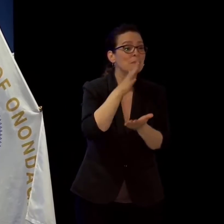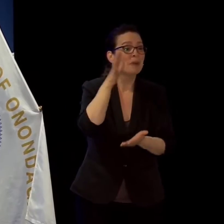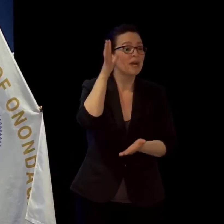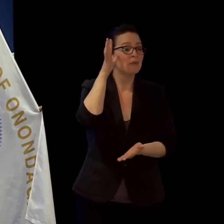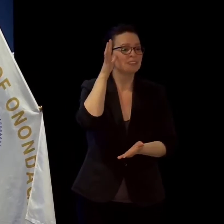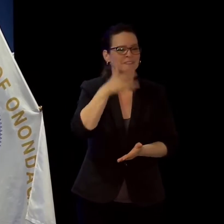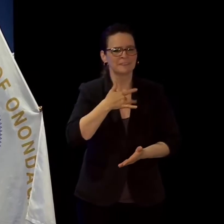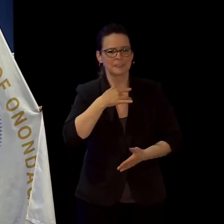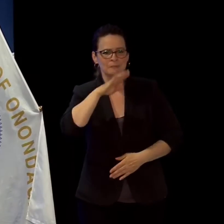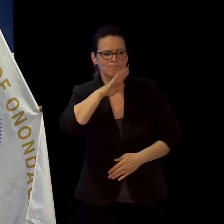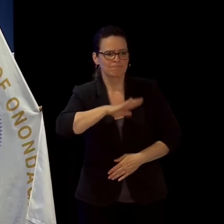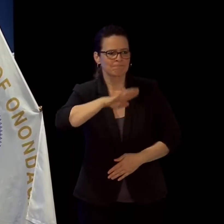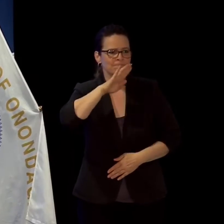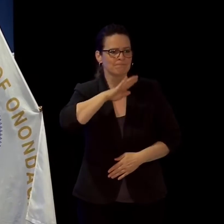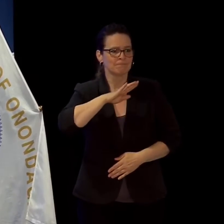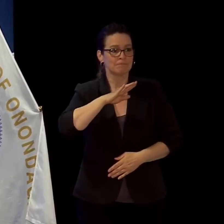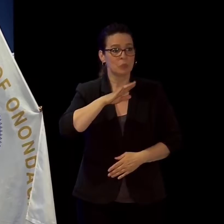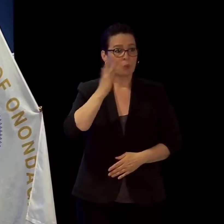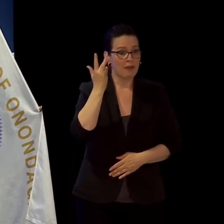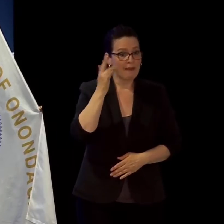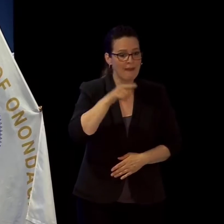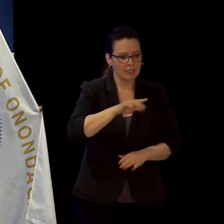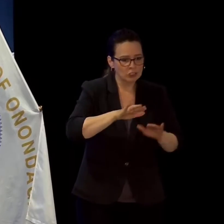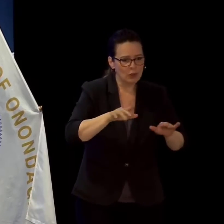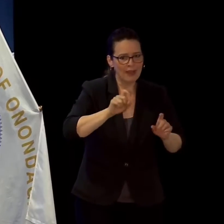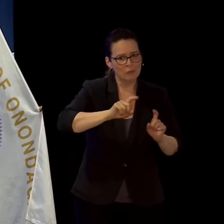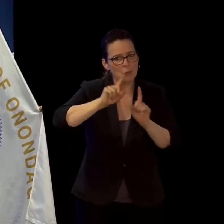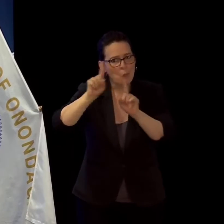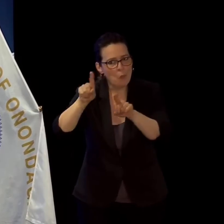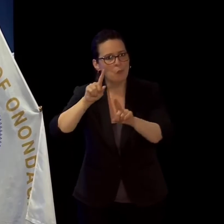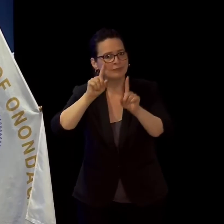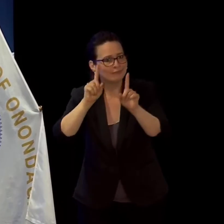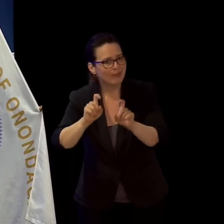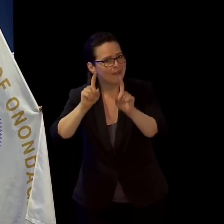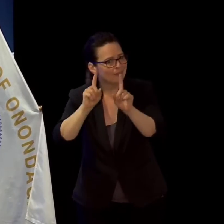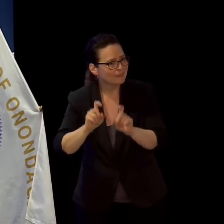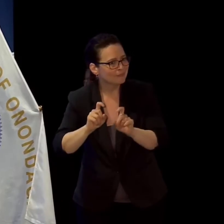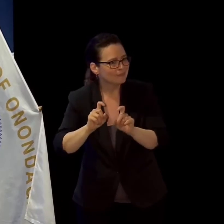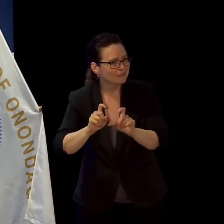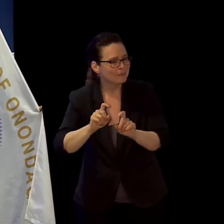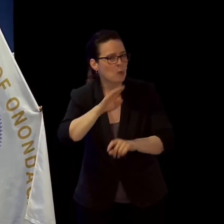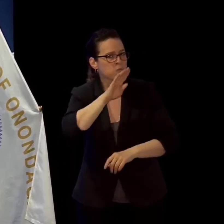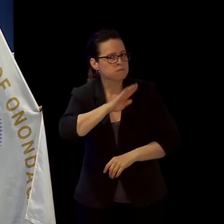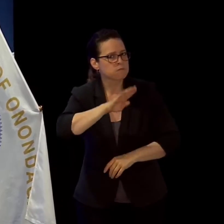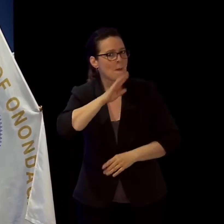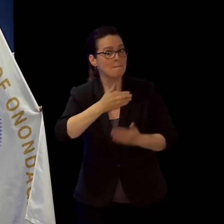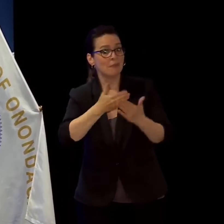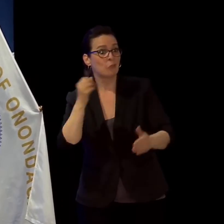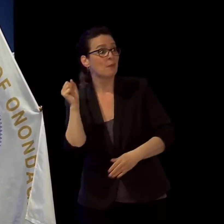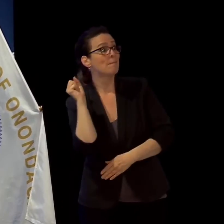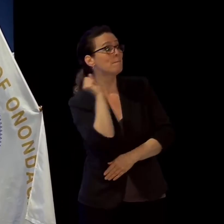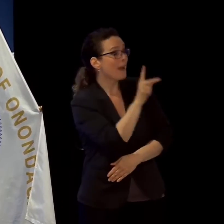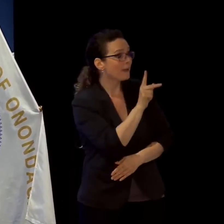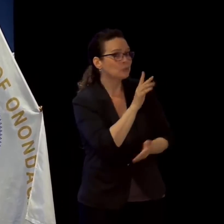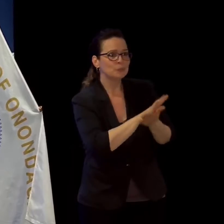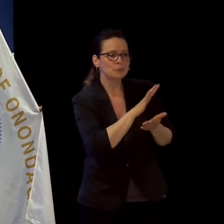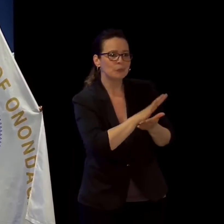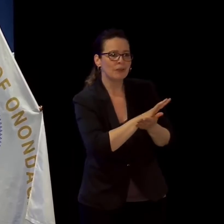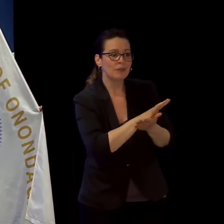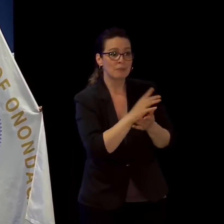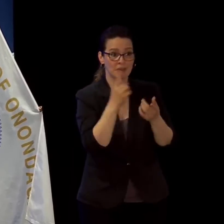playing sports, is we find the virus. We don't let the virus sit there for a week or two undetected and knock out a complete team